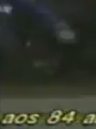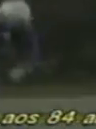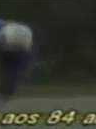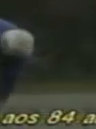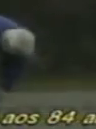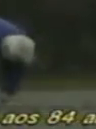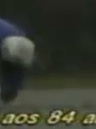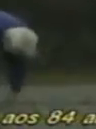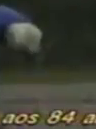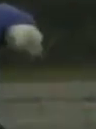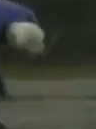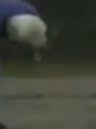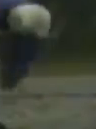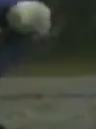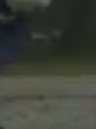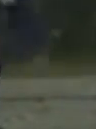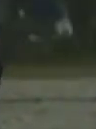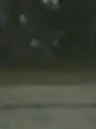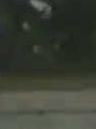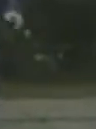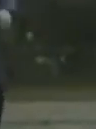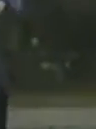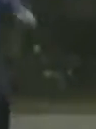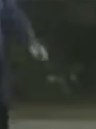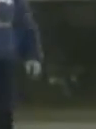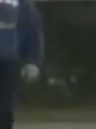Besançon at the age of 84.